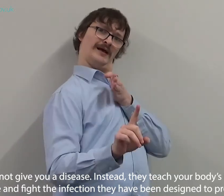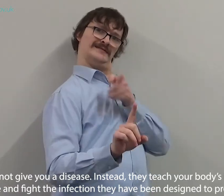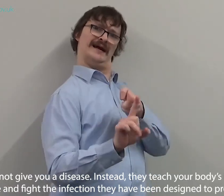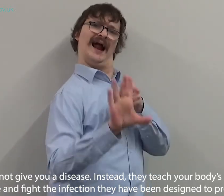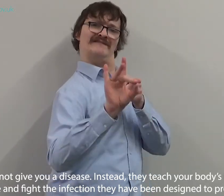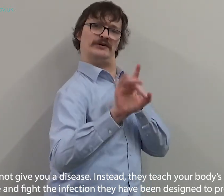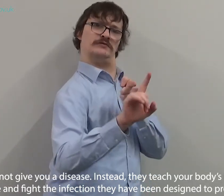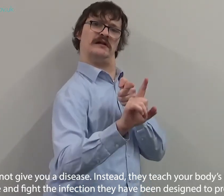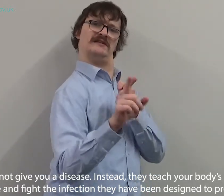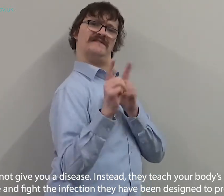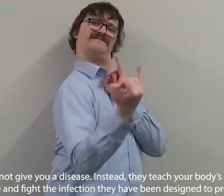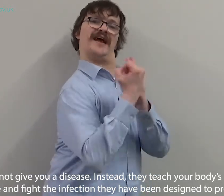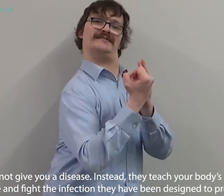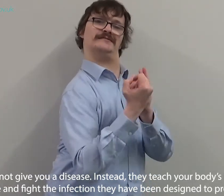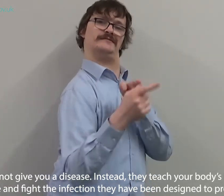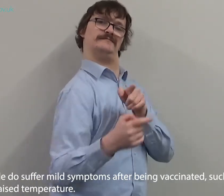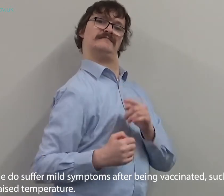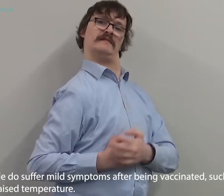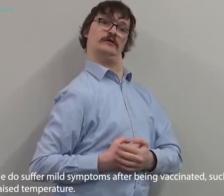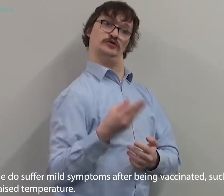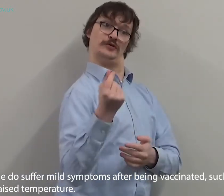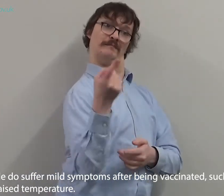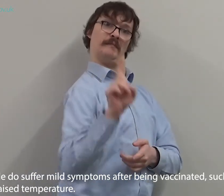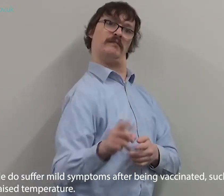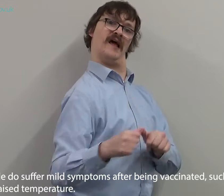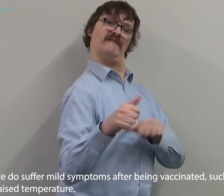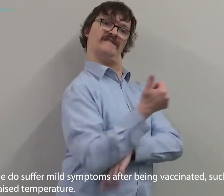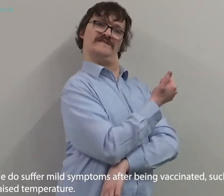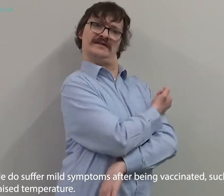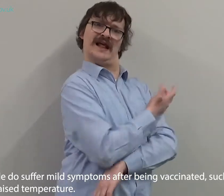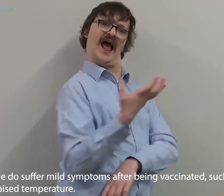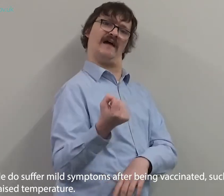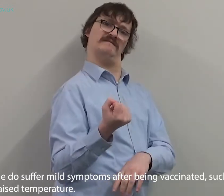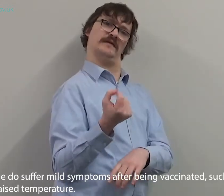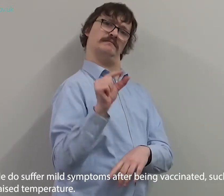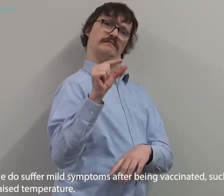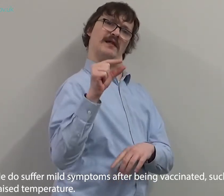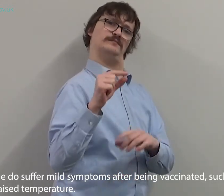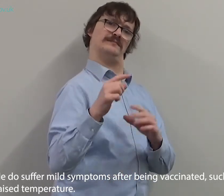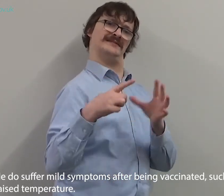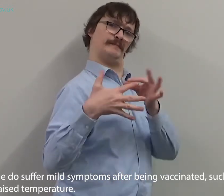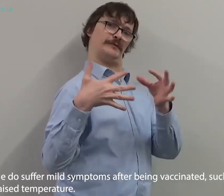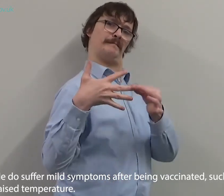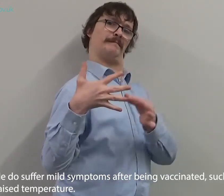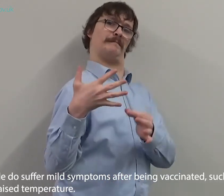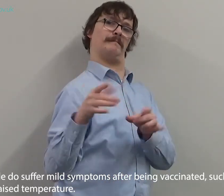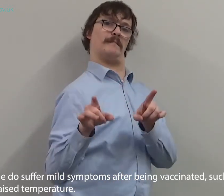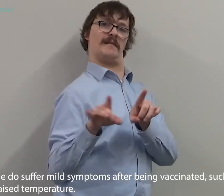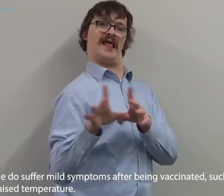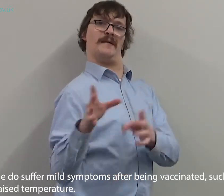designed to protect against. Some people do suffer mild symptoms after being vaccinated, such